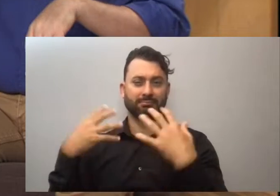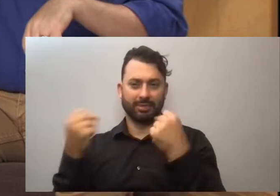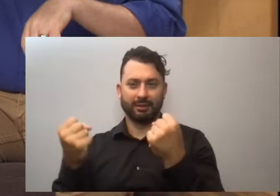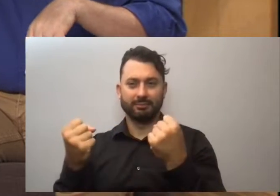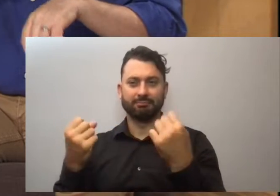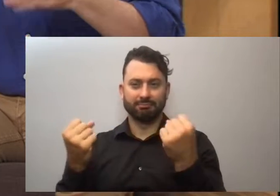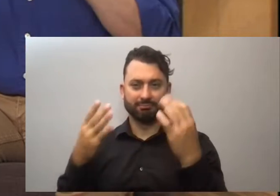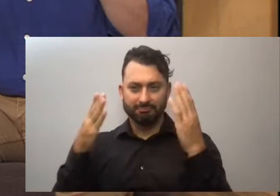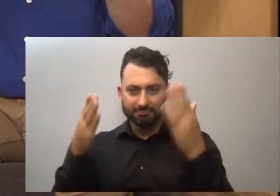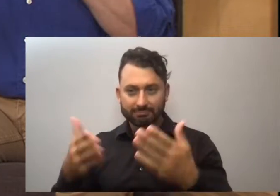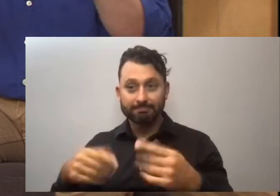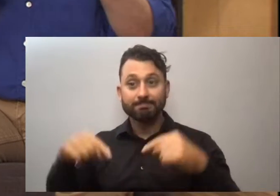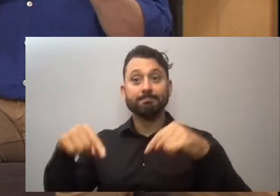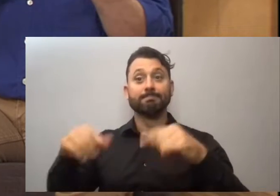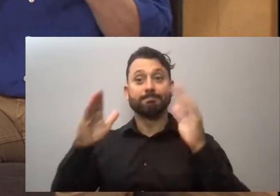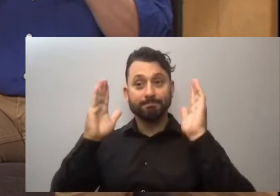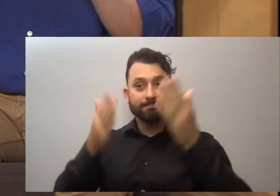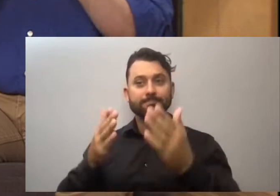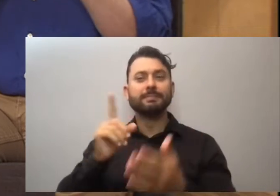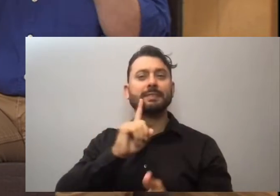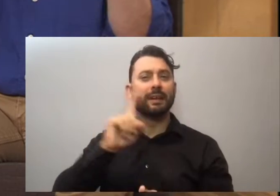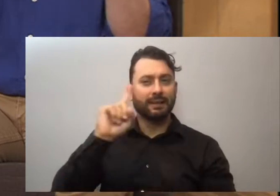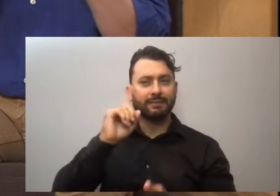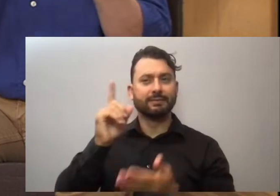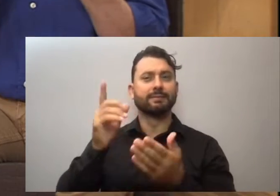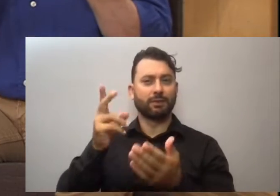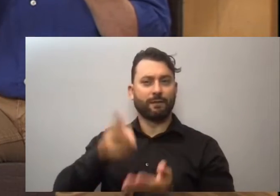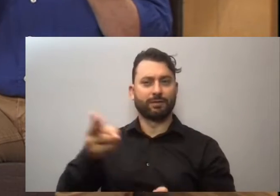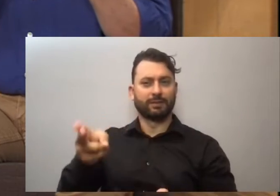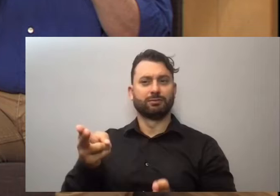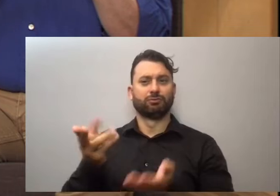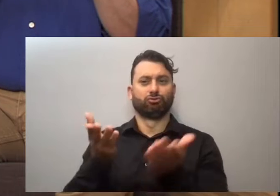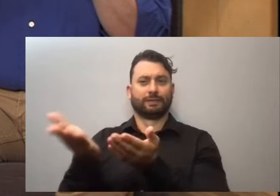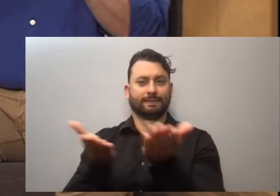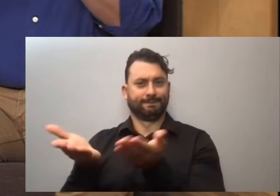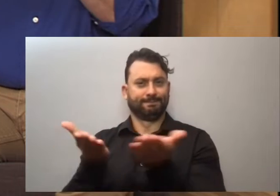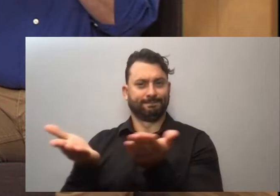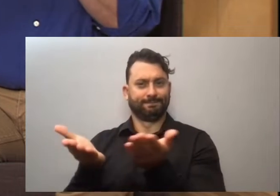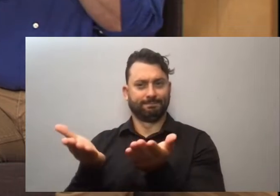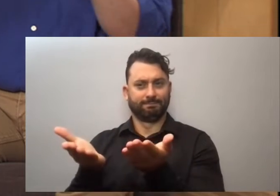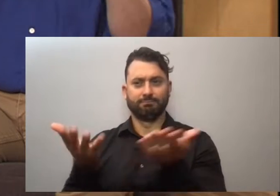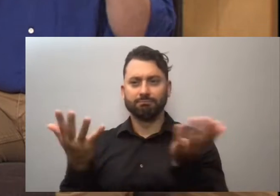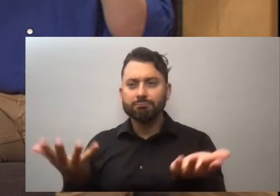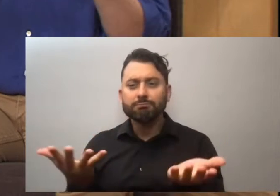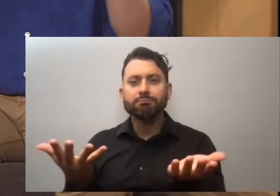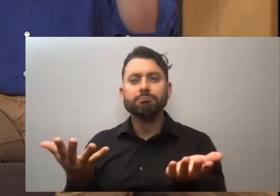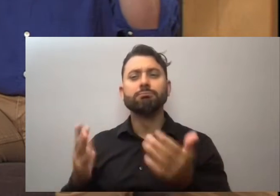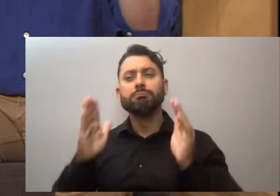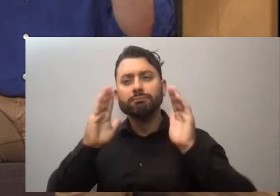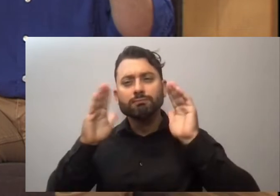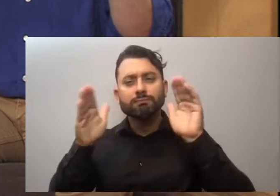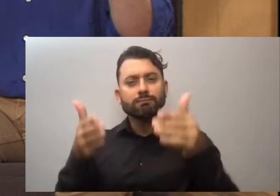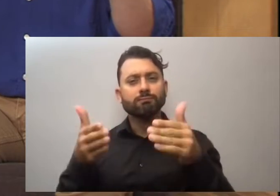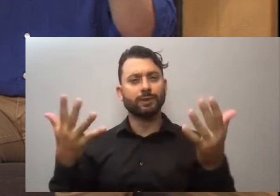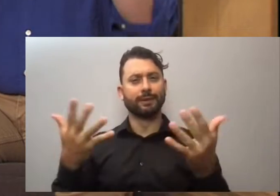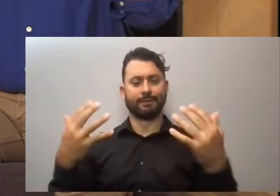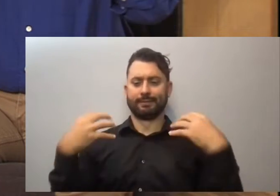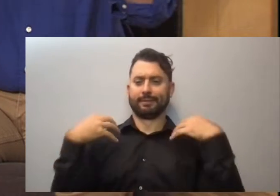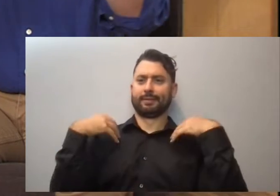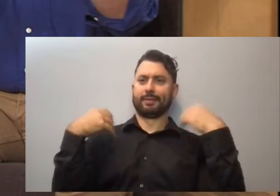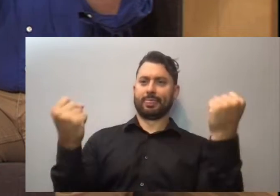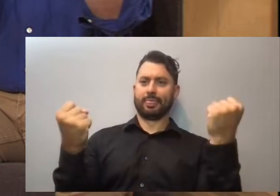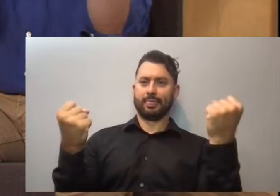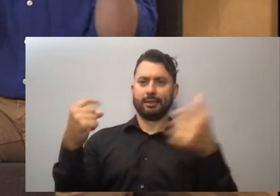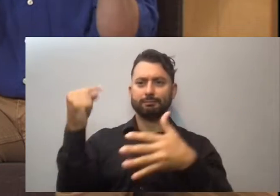This is a program established by Deaf and Hard of Hearing Services for the purpose of